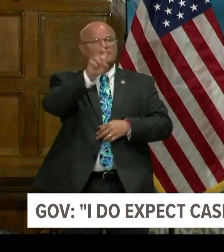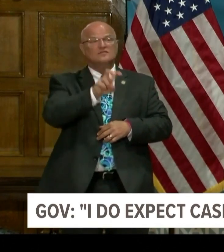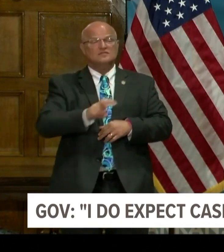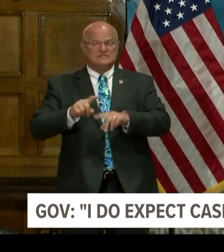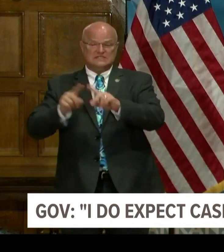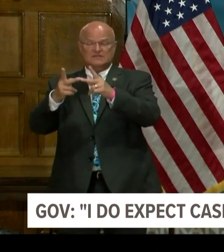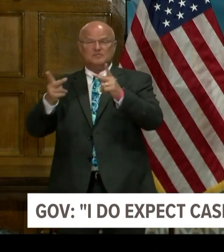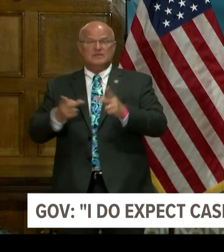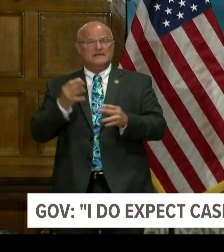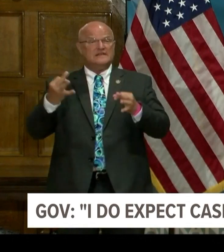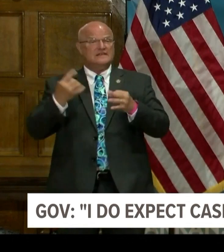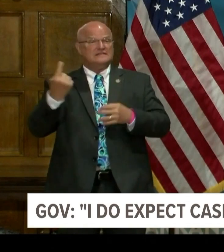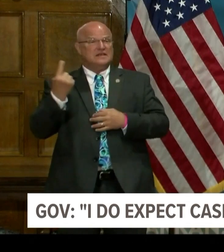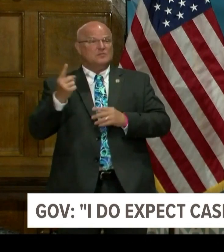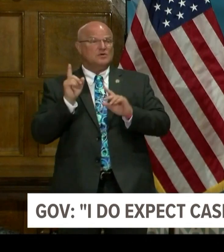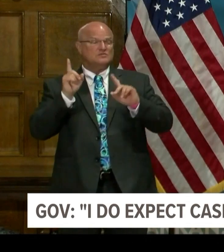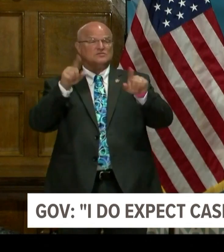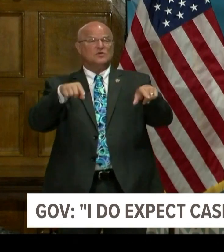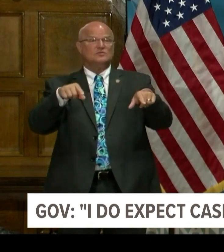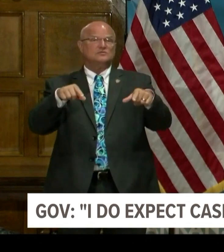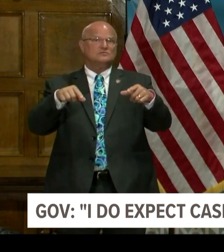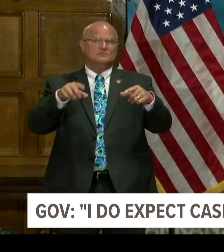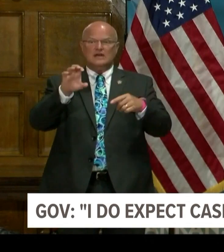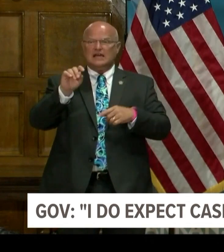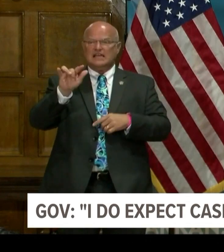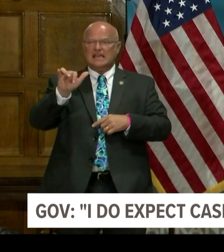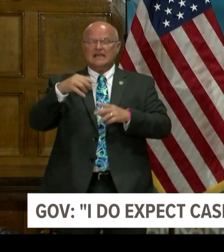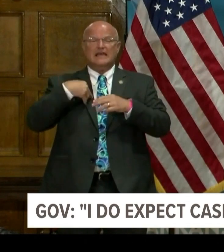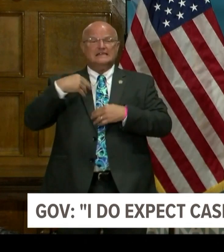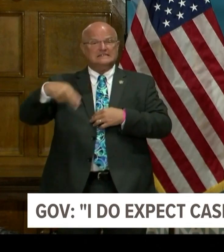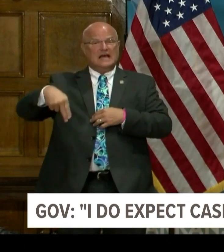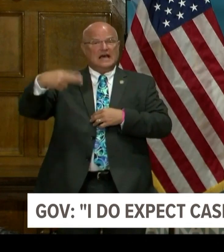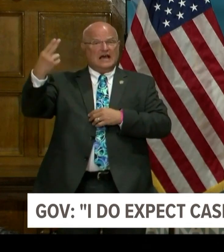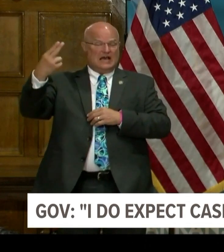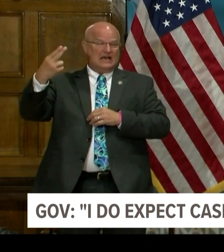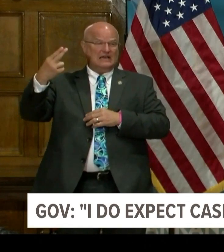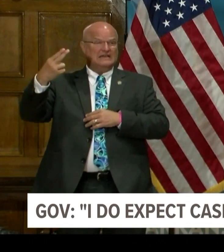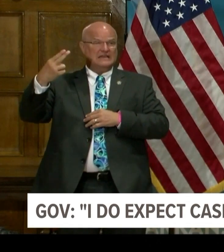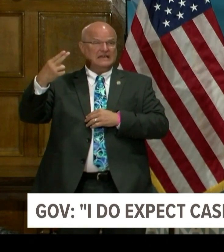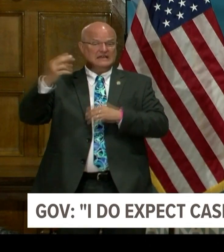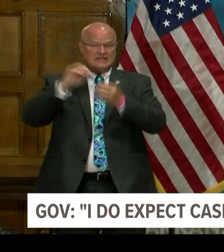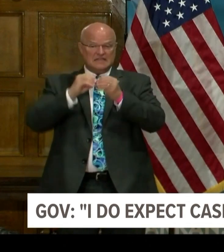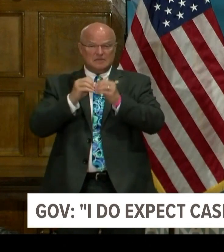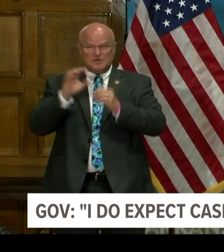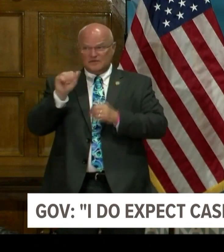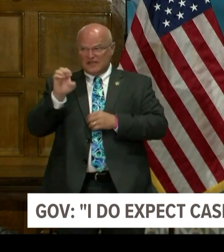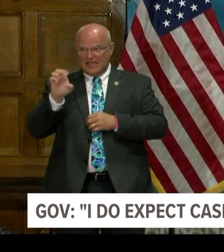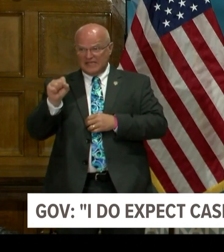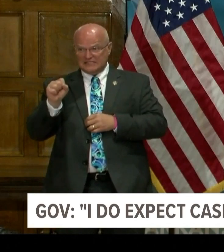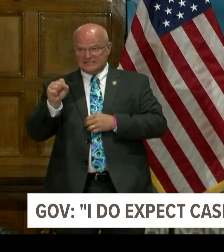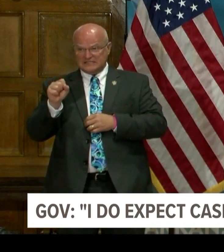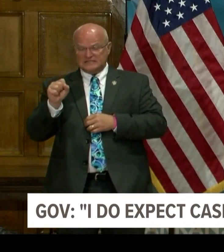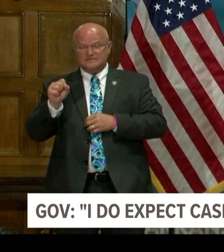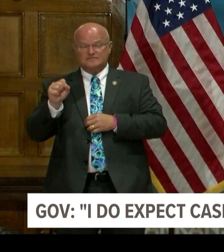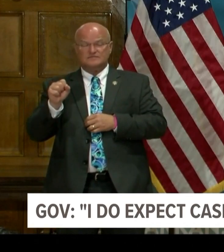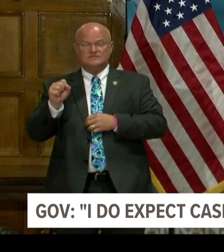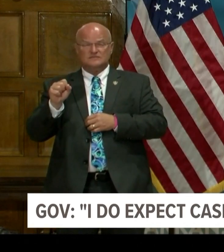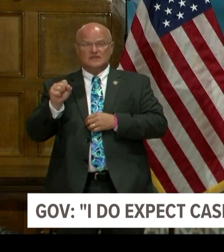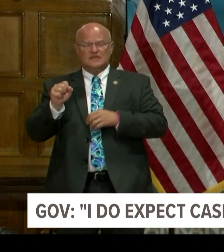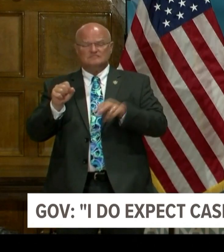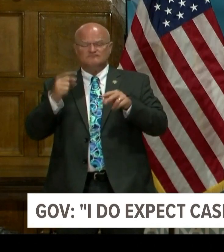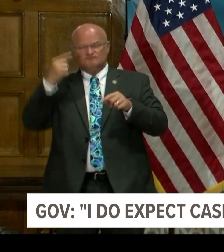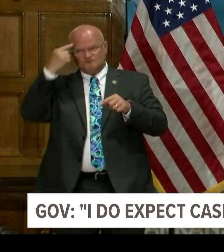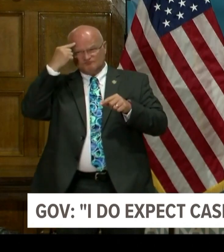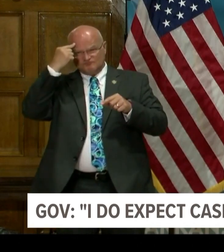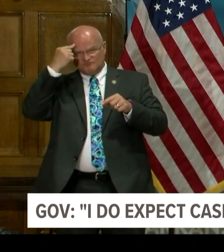around. If someone is going to a county that has a high number of cases, an increase, just